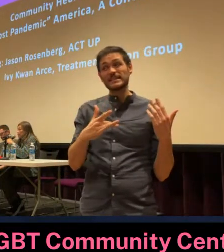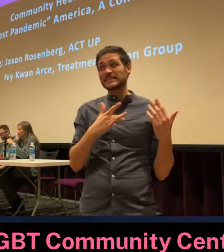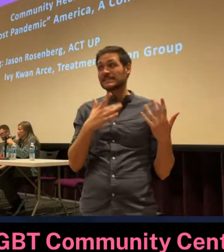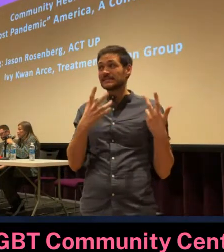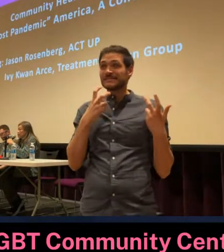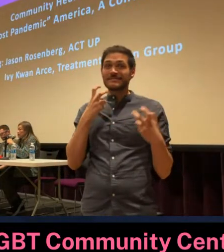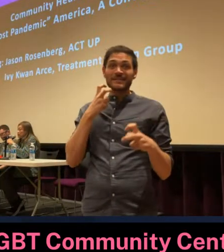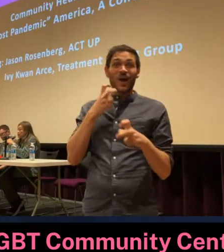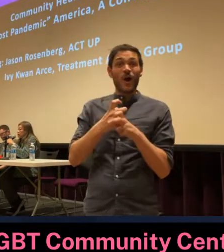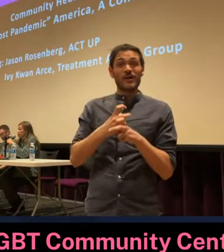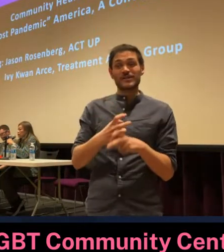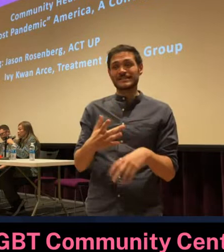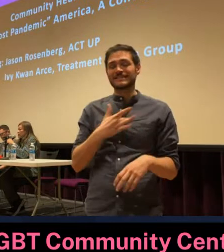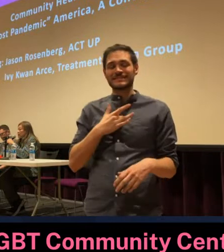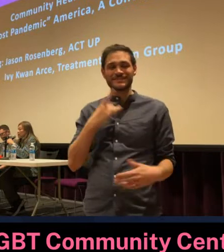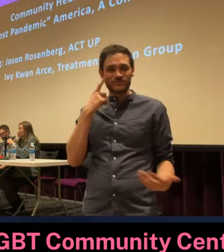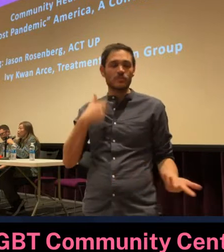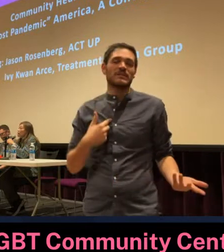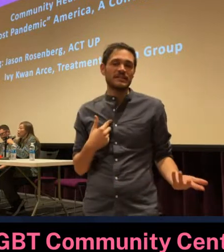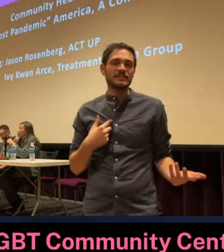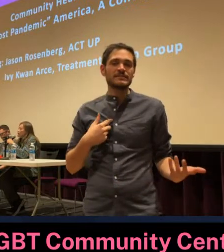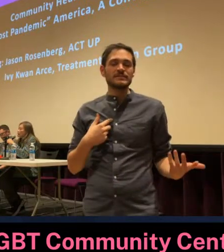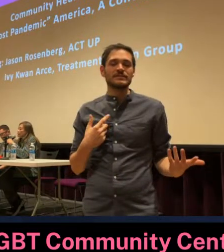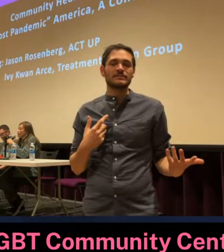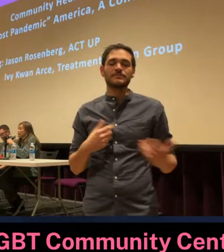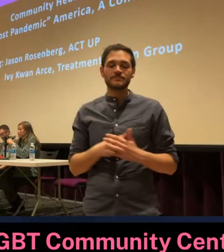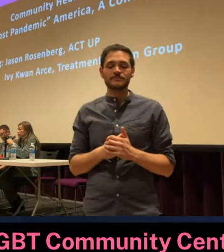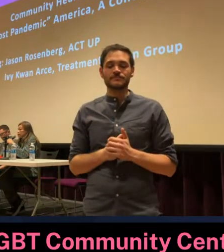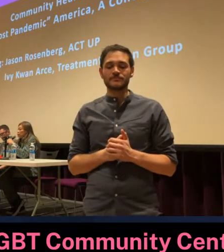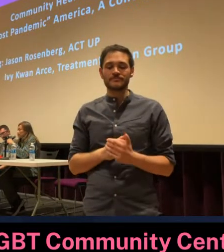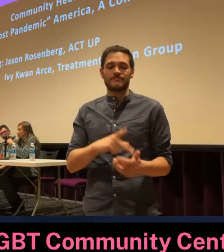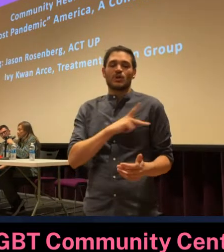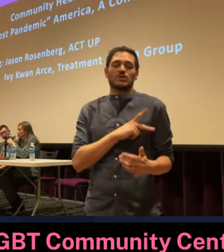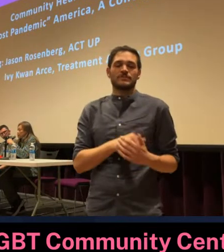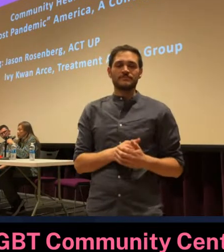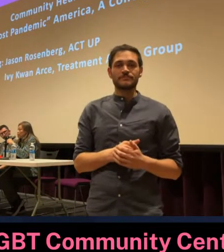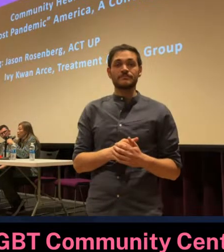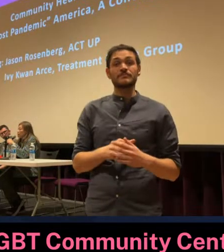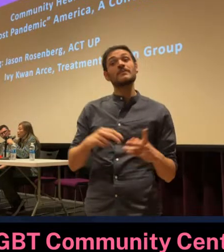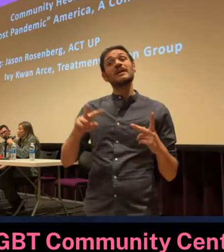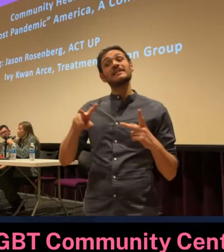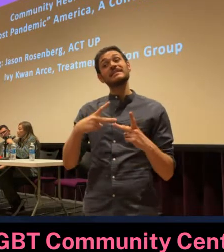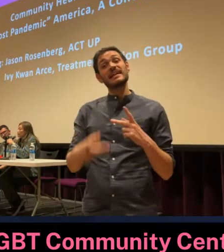for me personally to hear that. The second year was better,